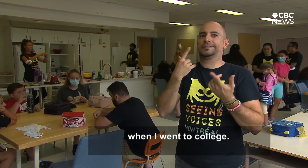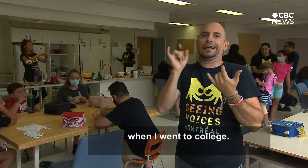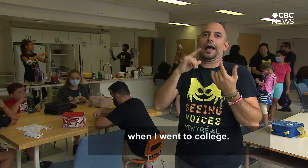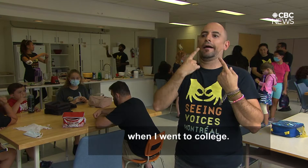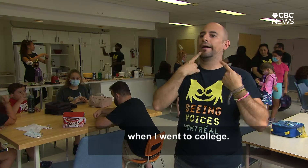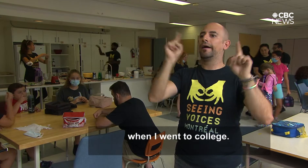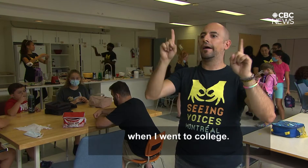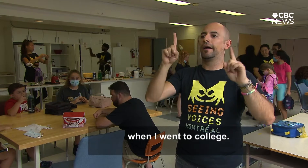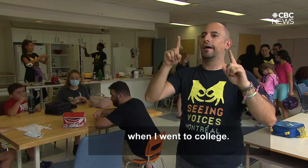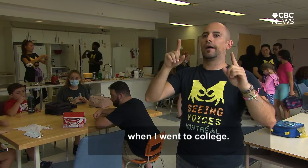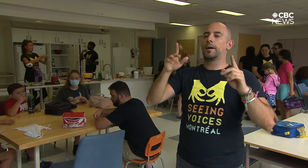into college.